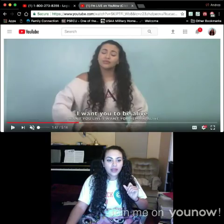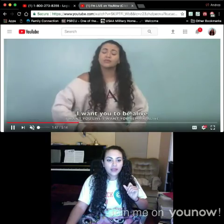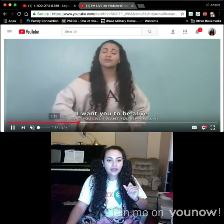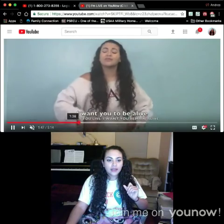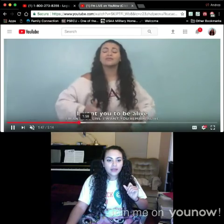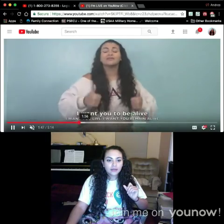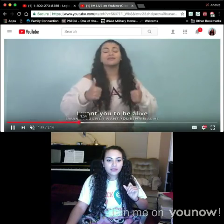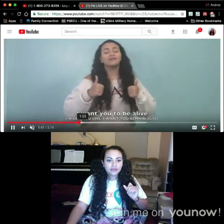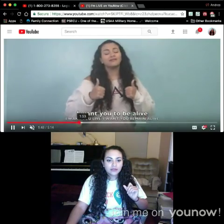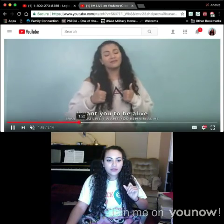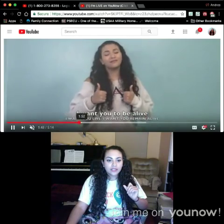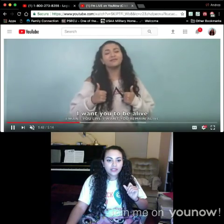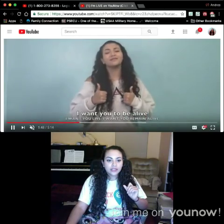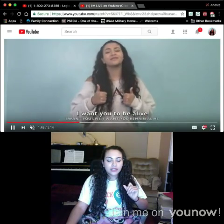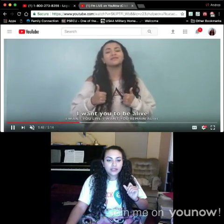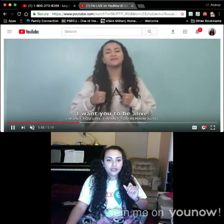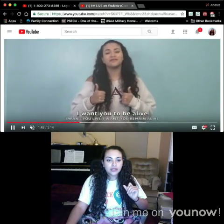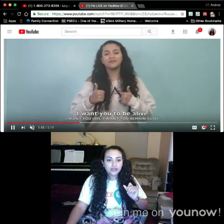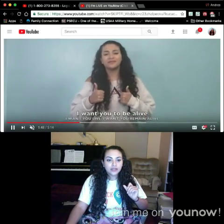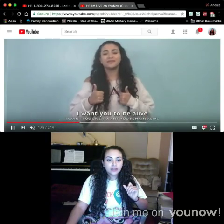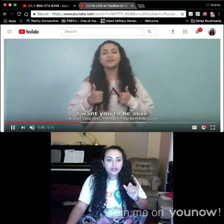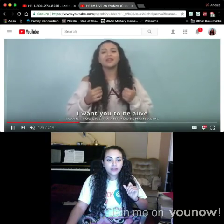Okay, I think it comes soon-ish.